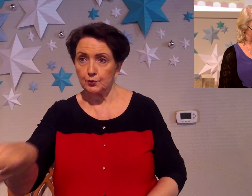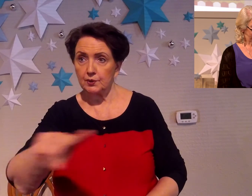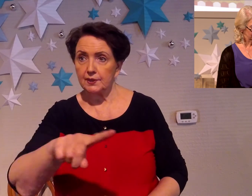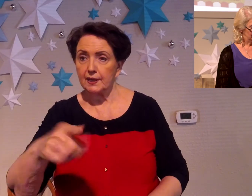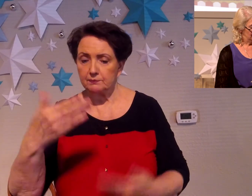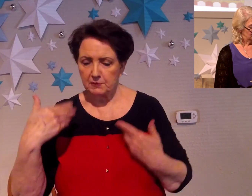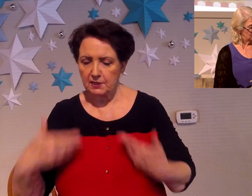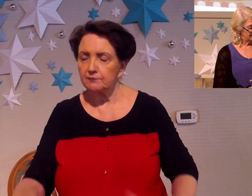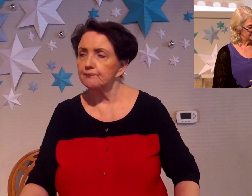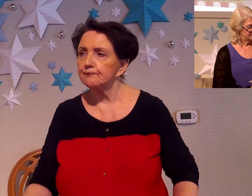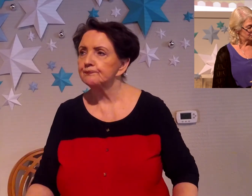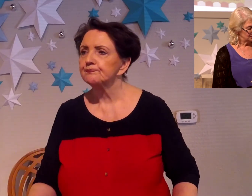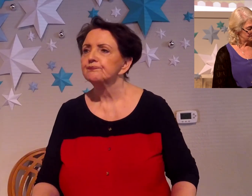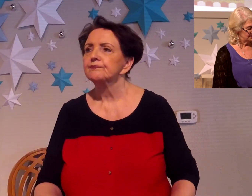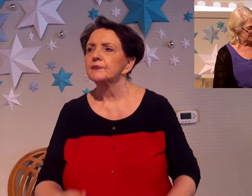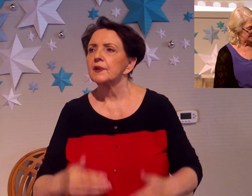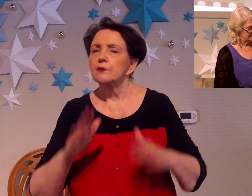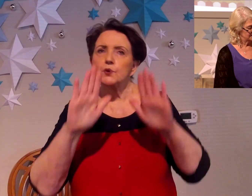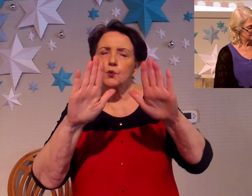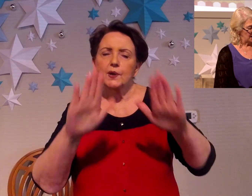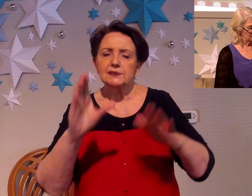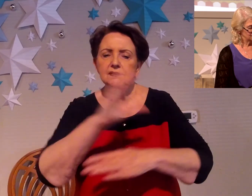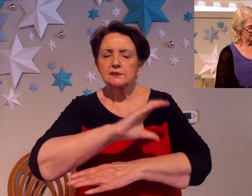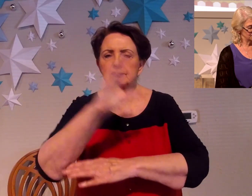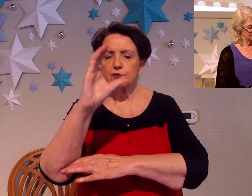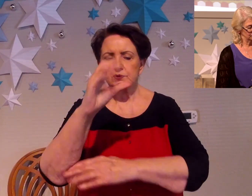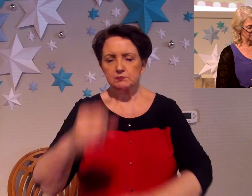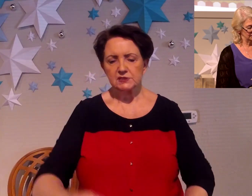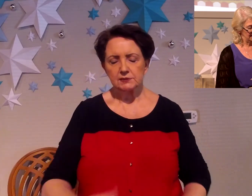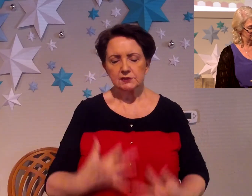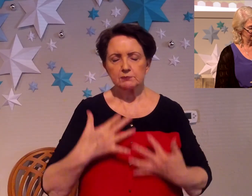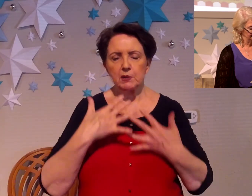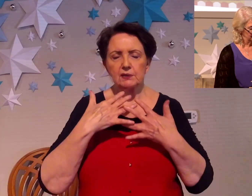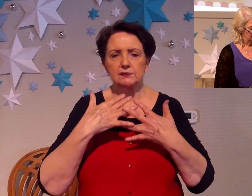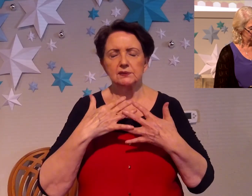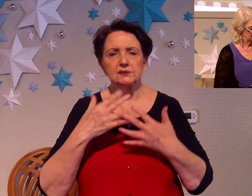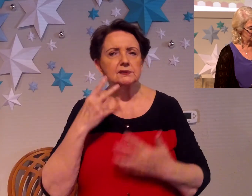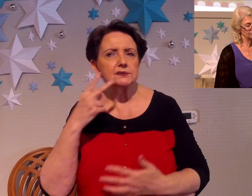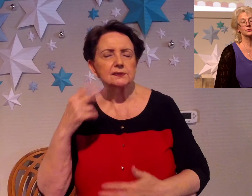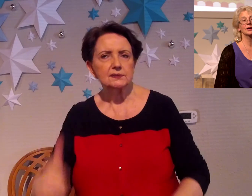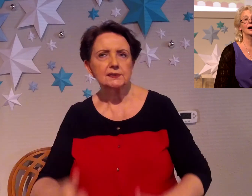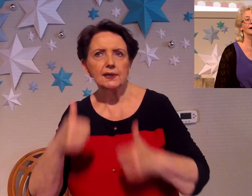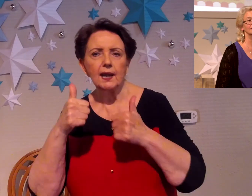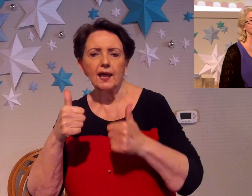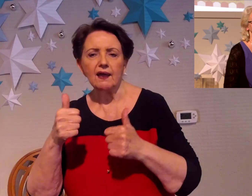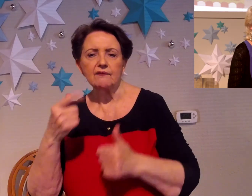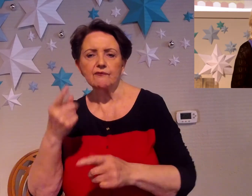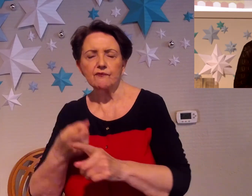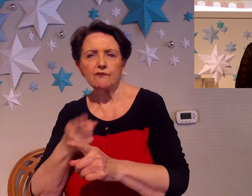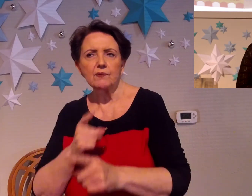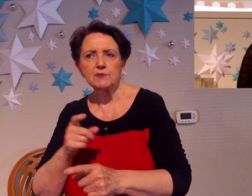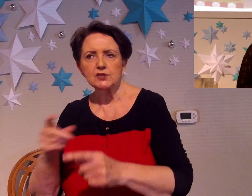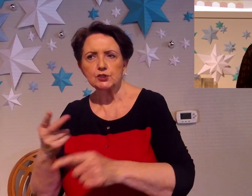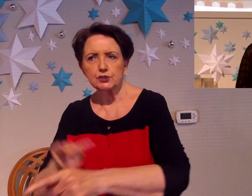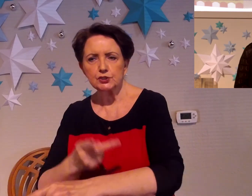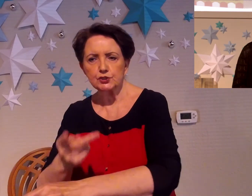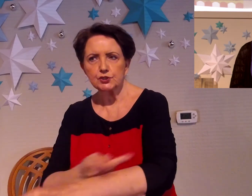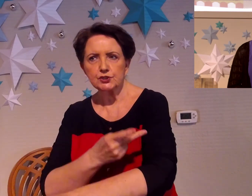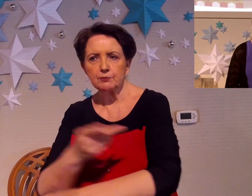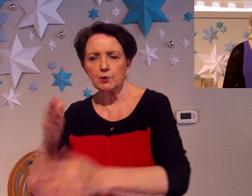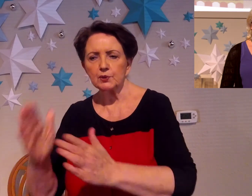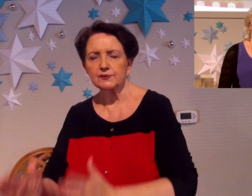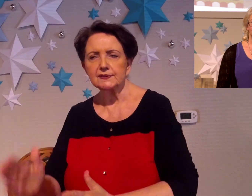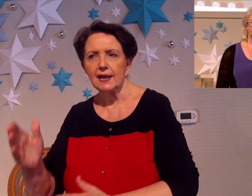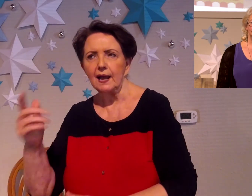me. The greatness of Christmas is that it inspires us to look at life through a shepherd's eyes or a wise